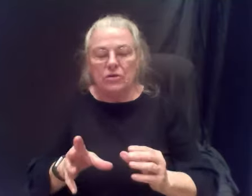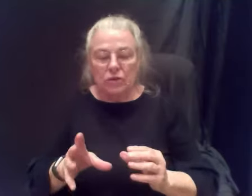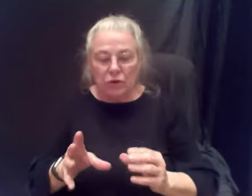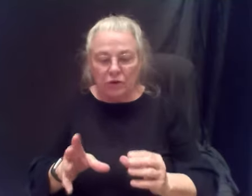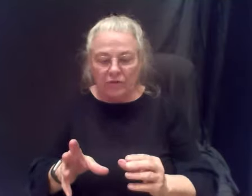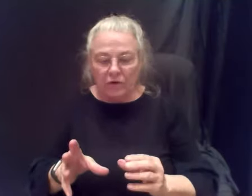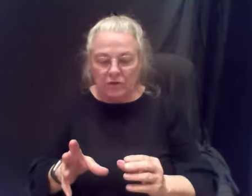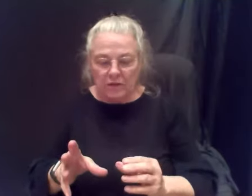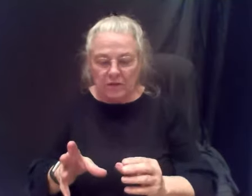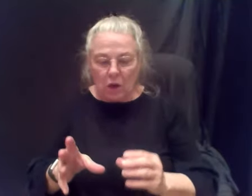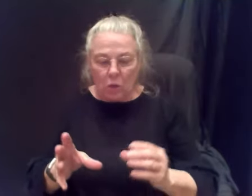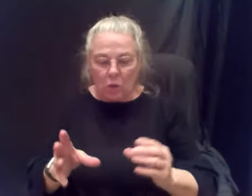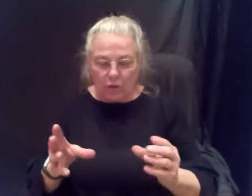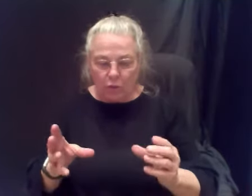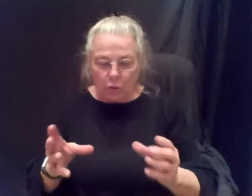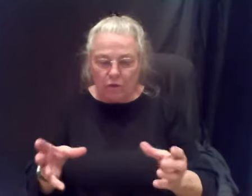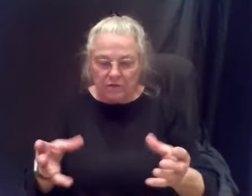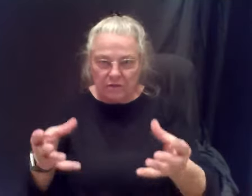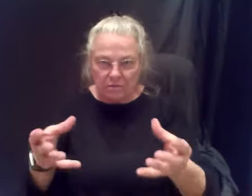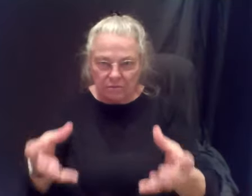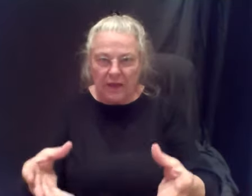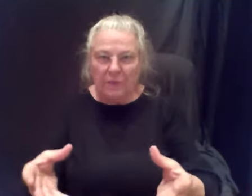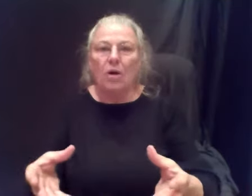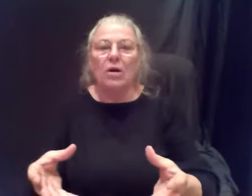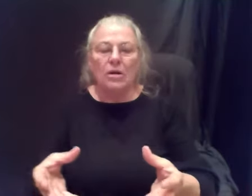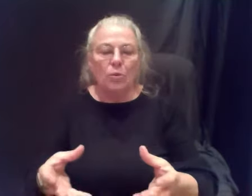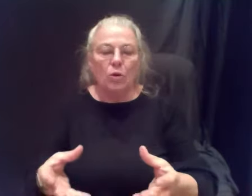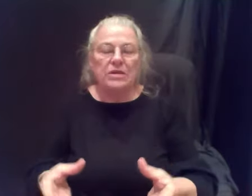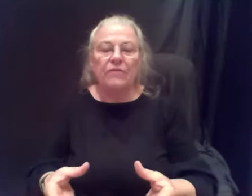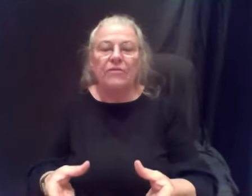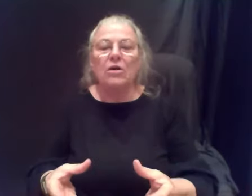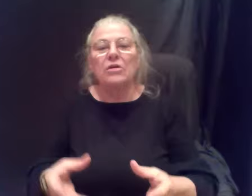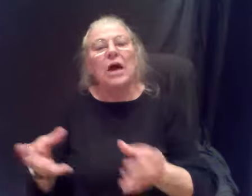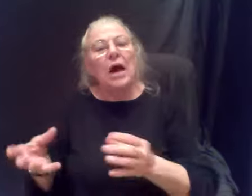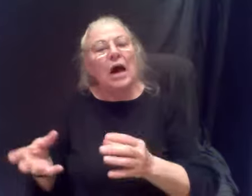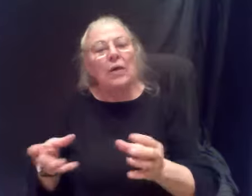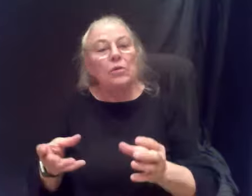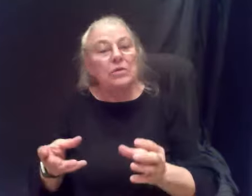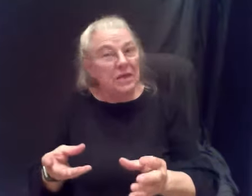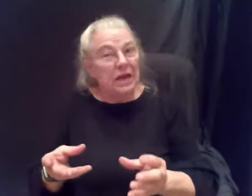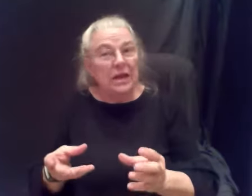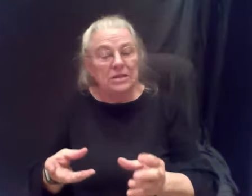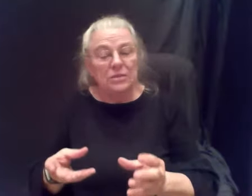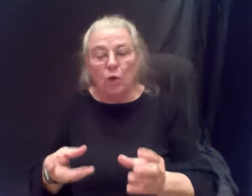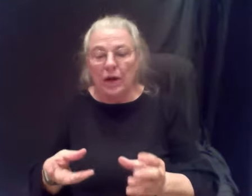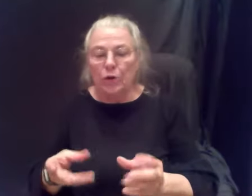2 verses with words that are a little more difficult, I would say it's more